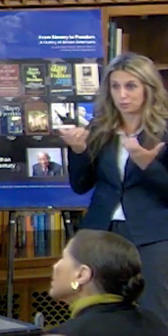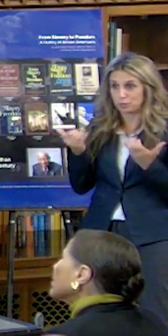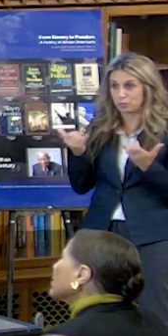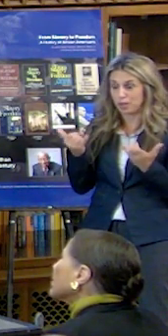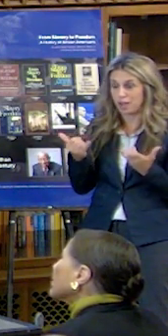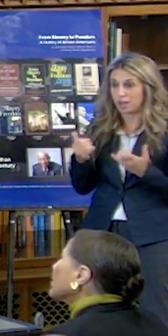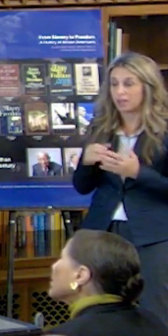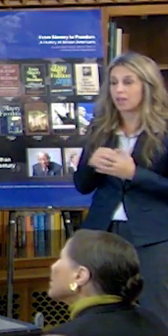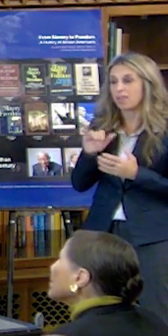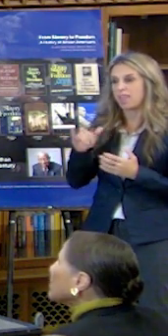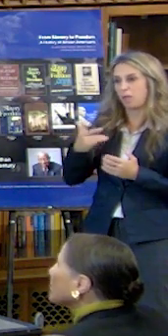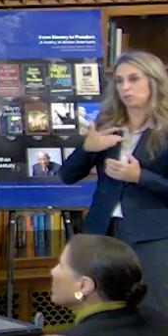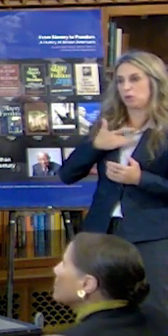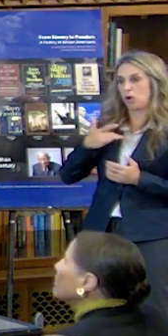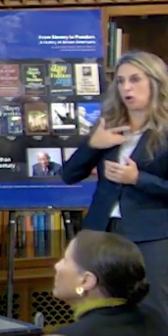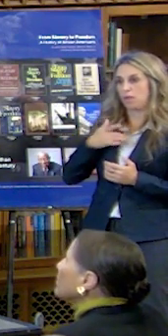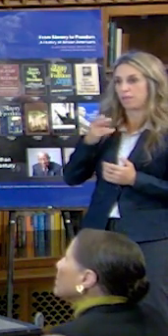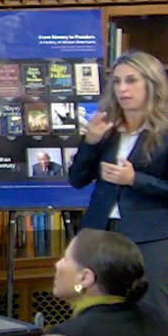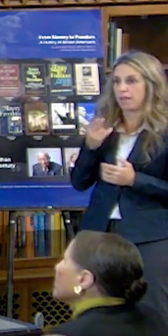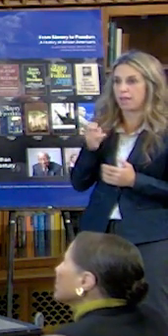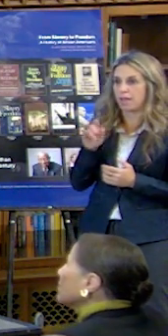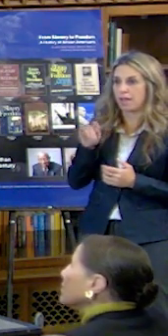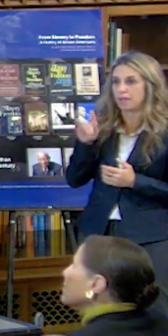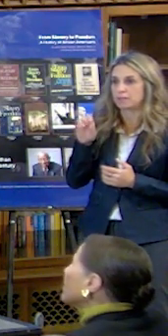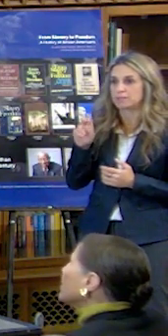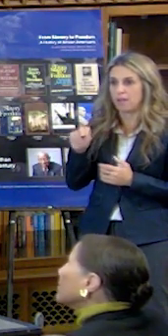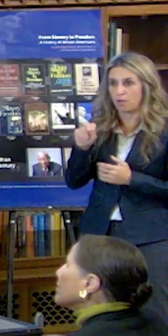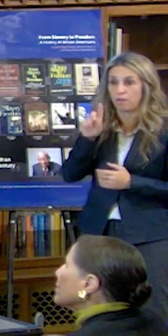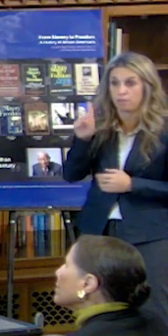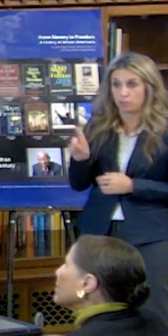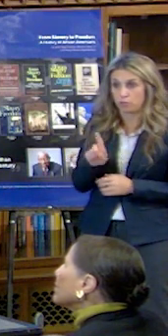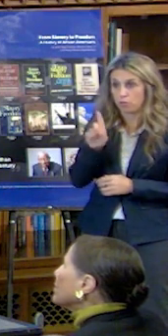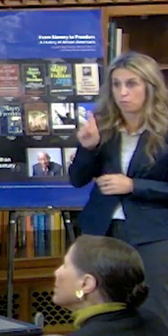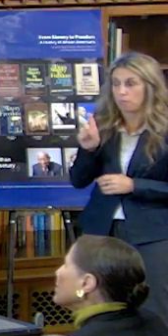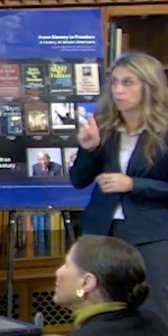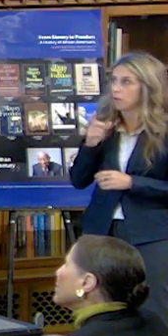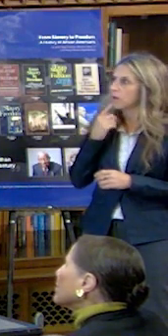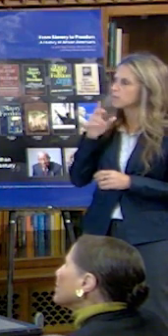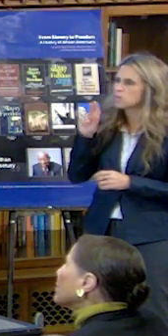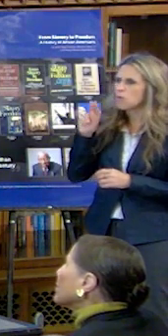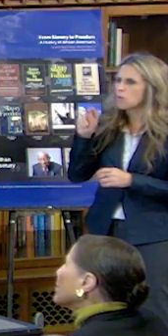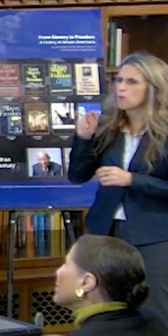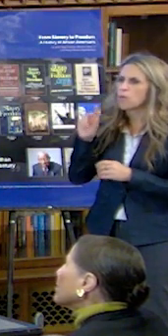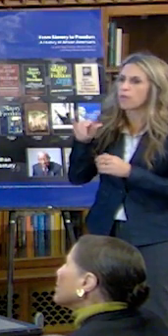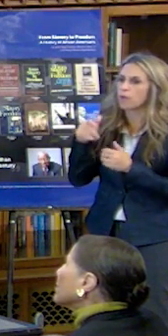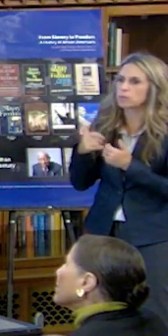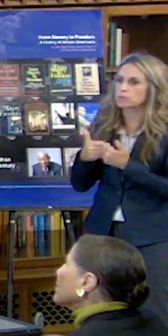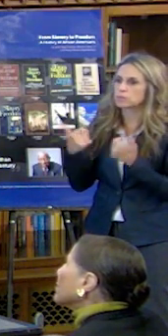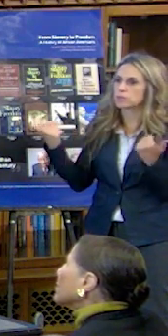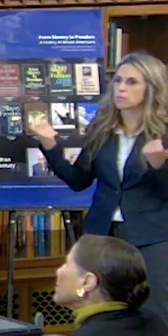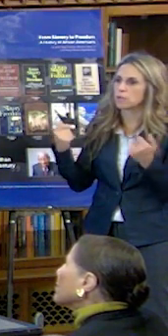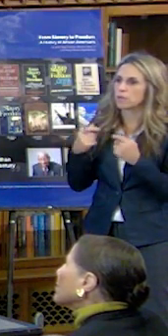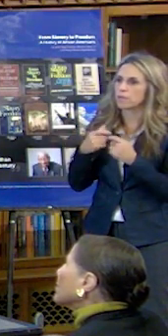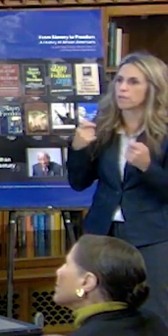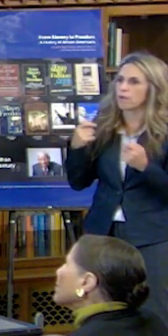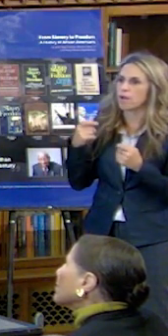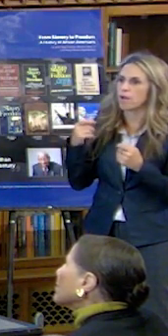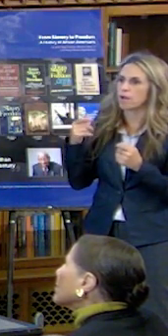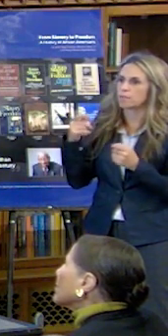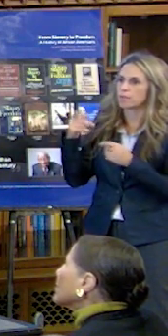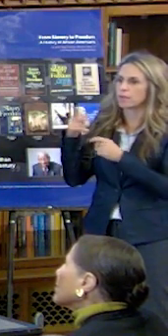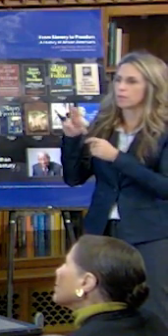was then the hati section larg black section from and I said no that that was separate from Paris Street where